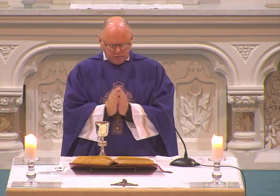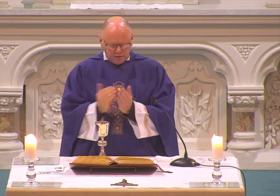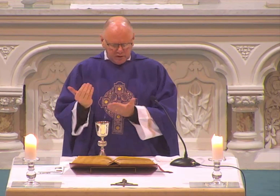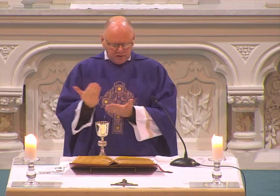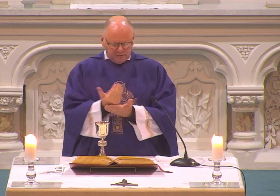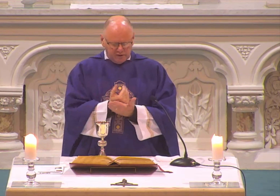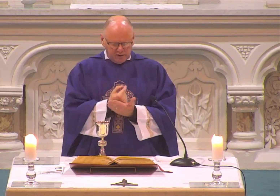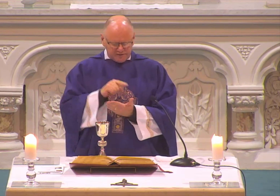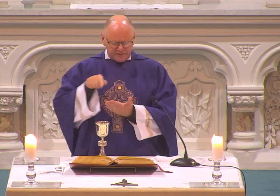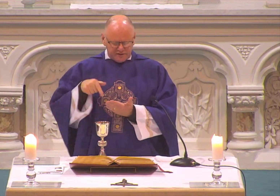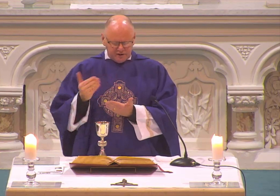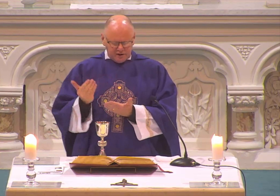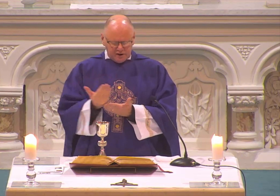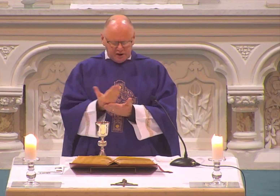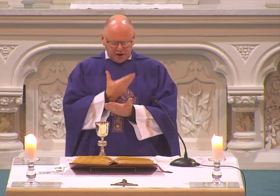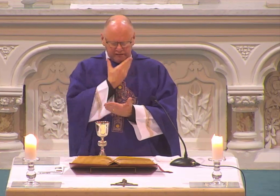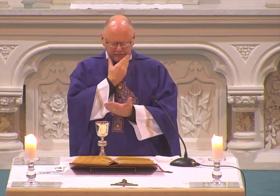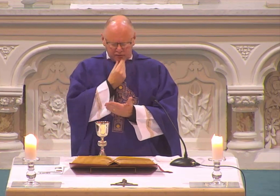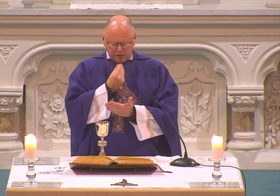The